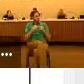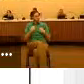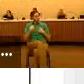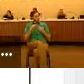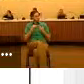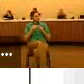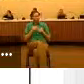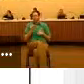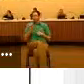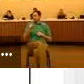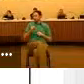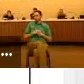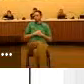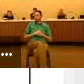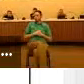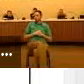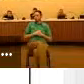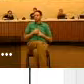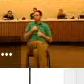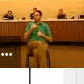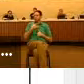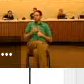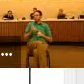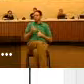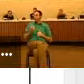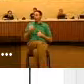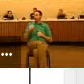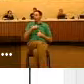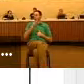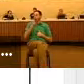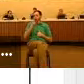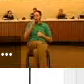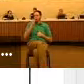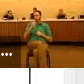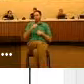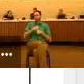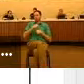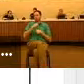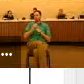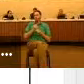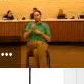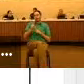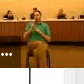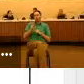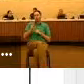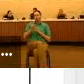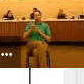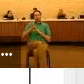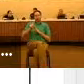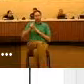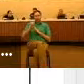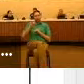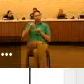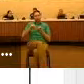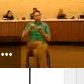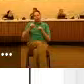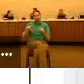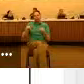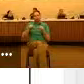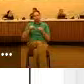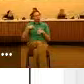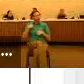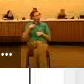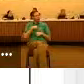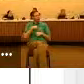to the town. So So that's what most I- likely what would happen is we would create a park district for this. So we would maintain And they cutting get